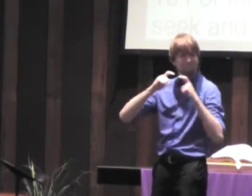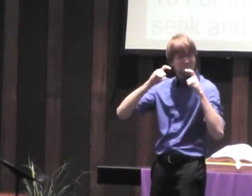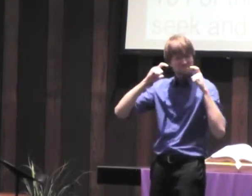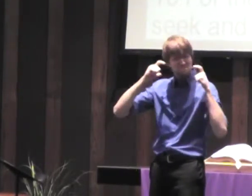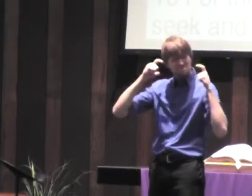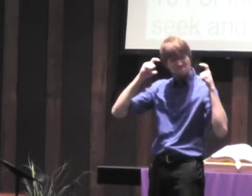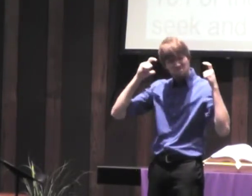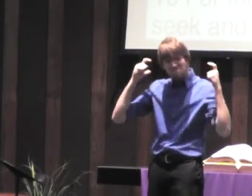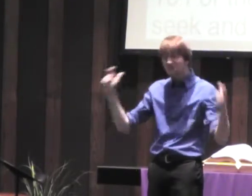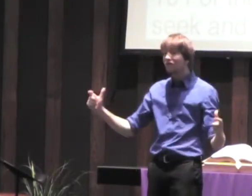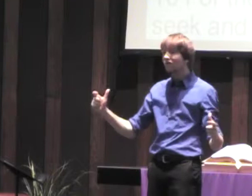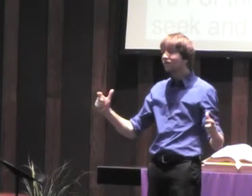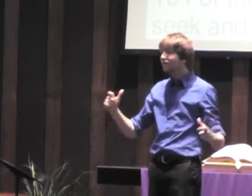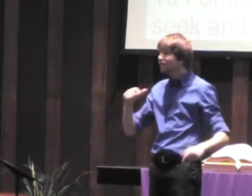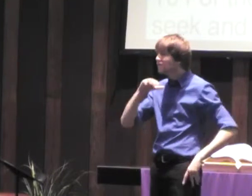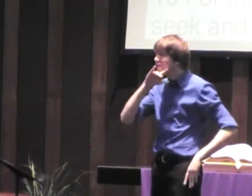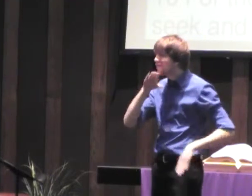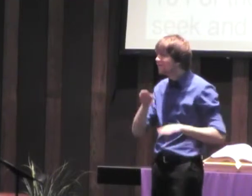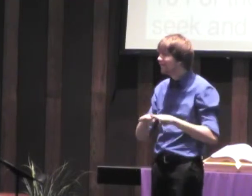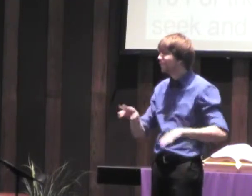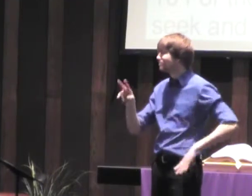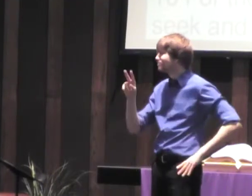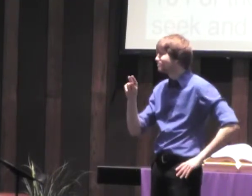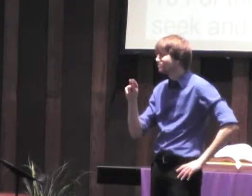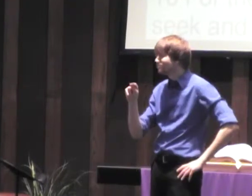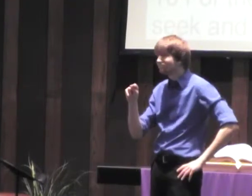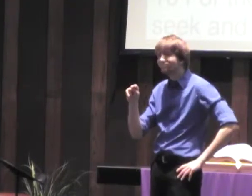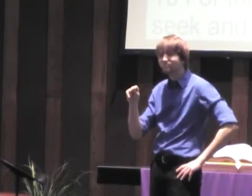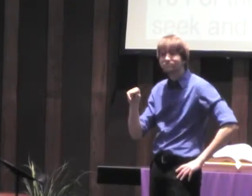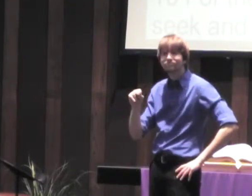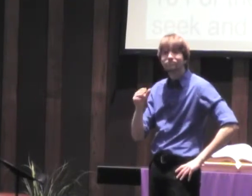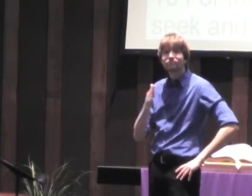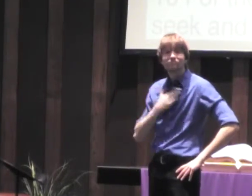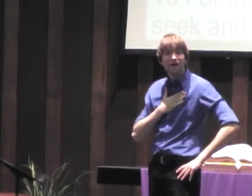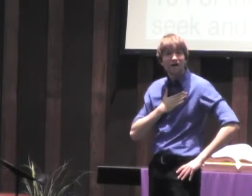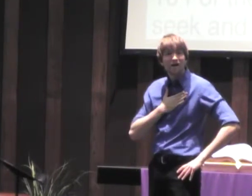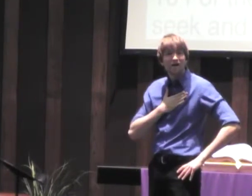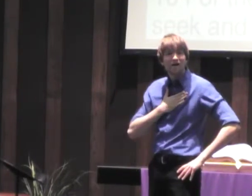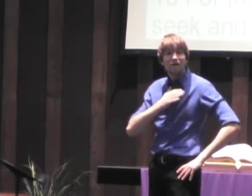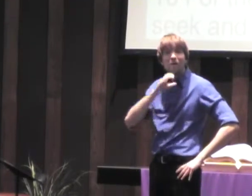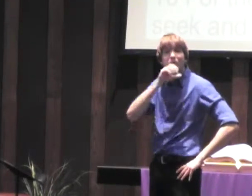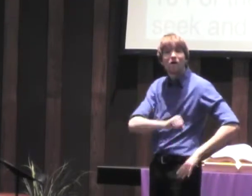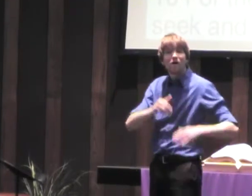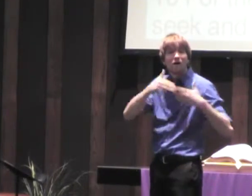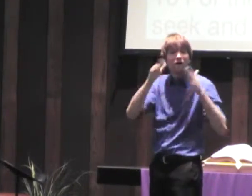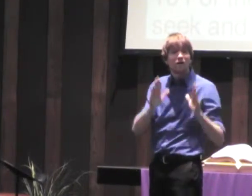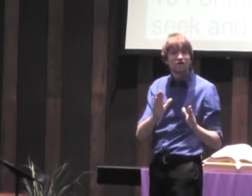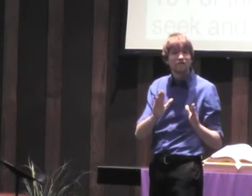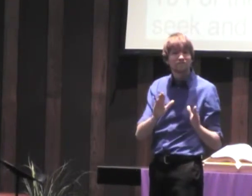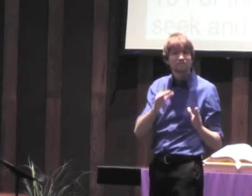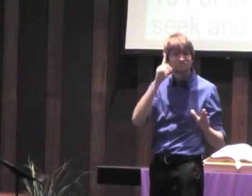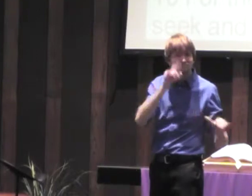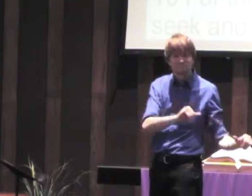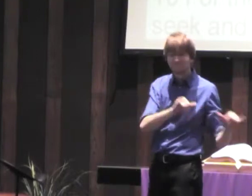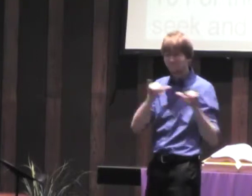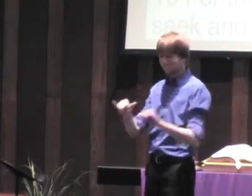Now my house is huge, and there's not a single dirt floor in it.